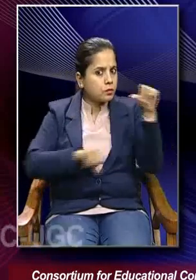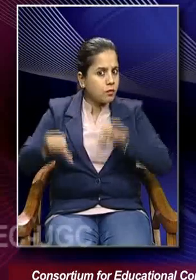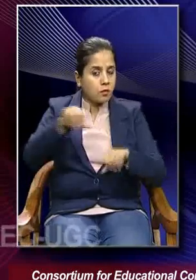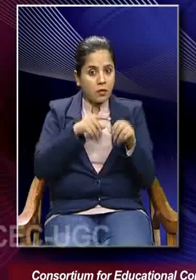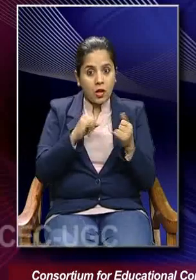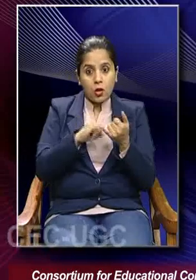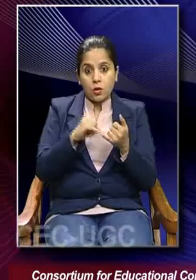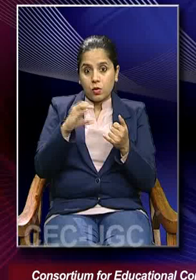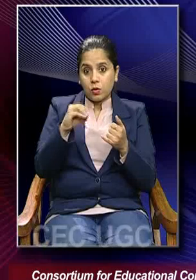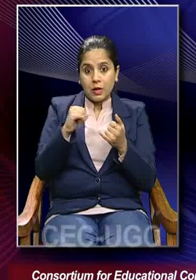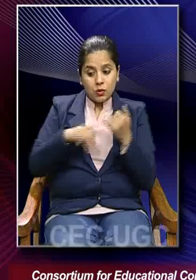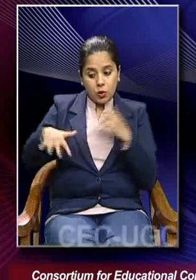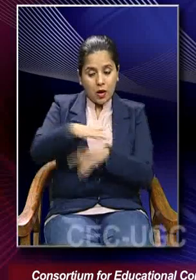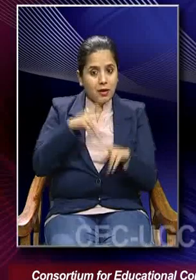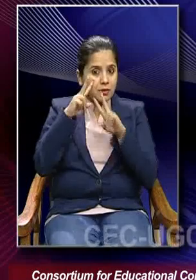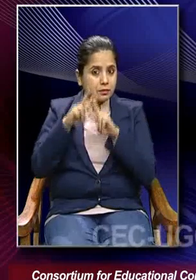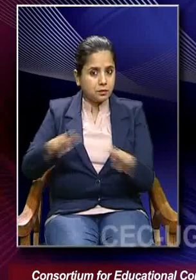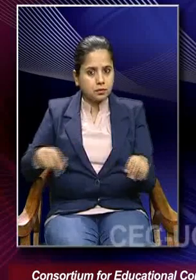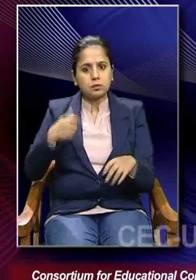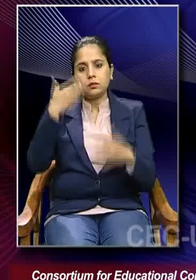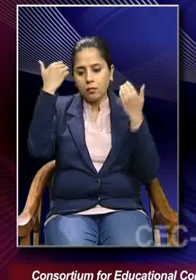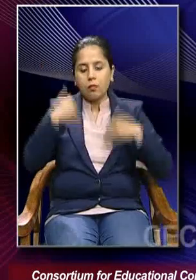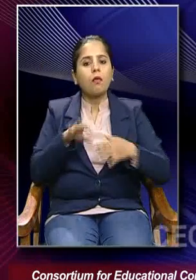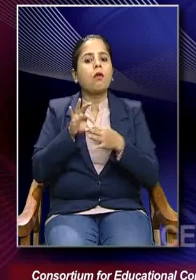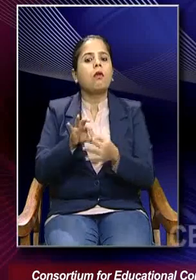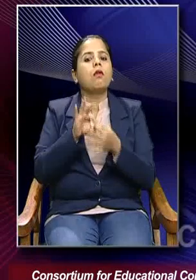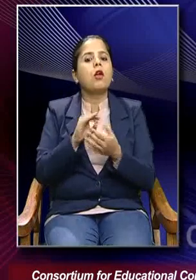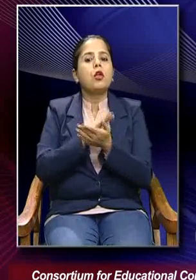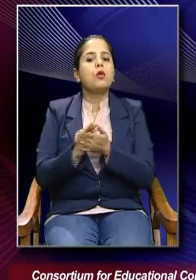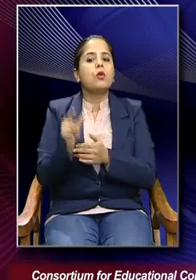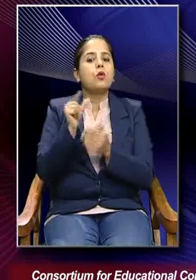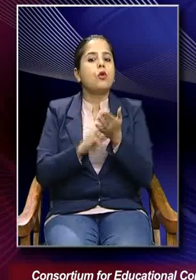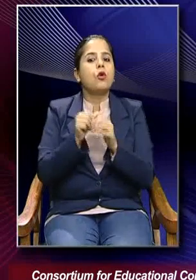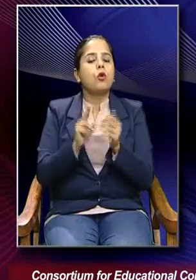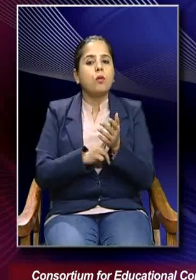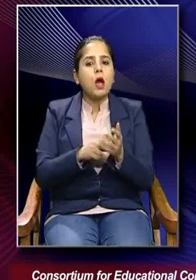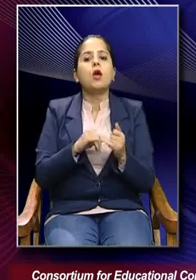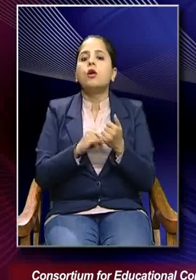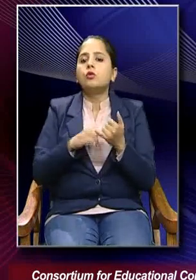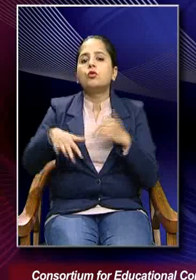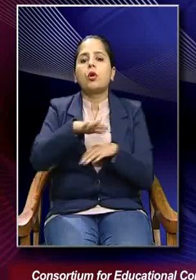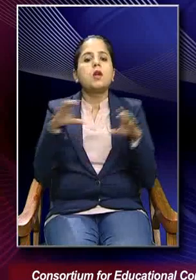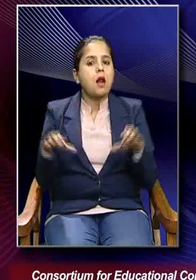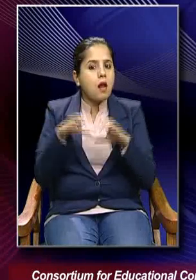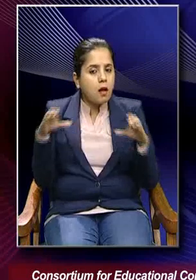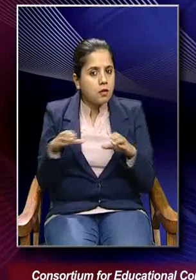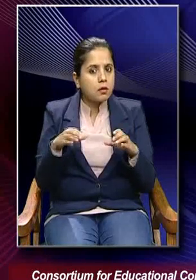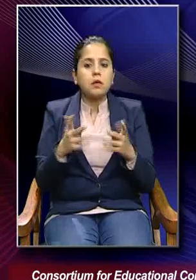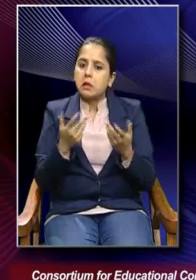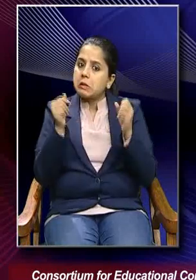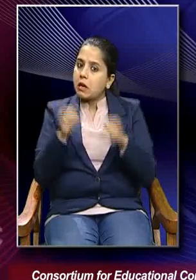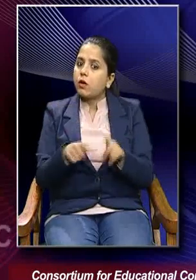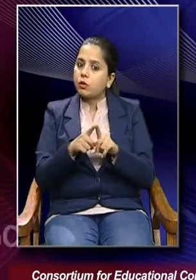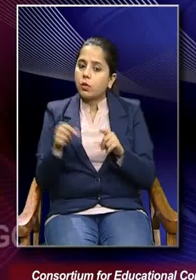sociology, would study human relations, would study social action, and that could be done in